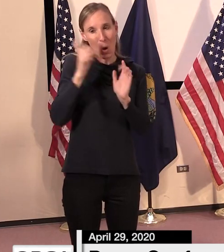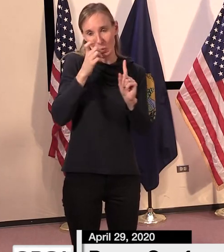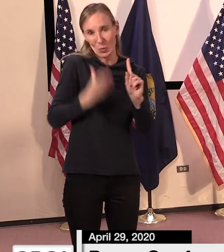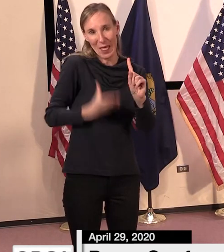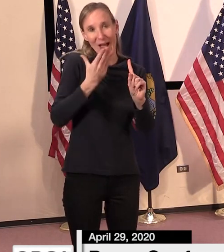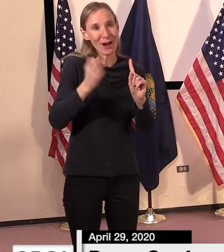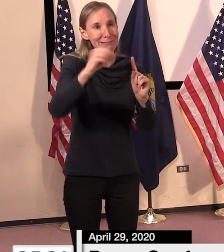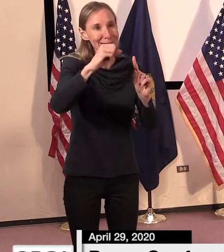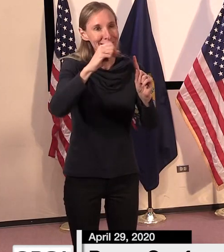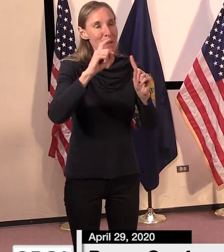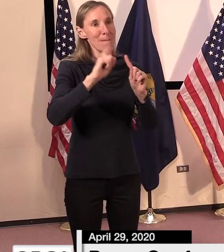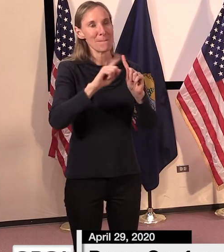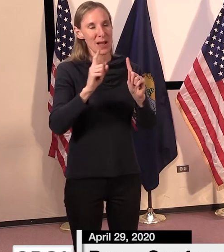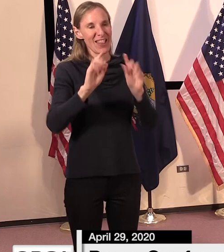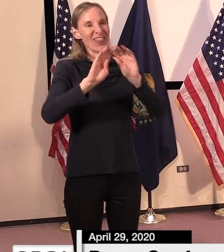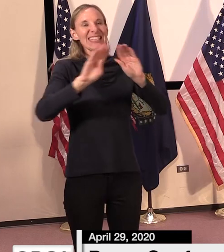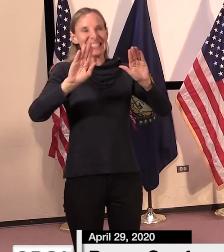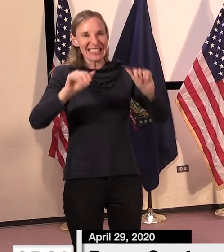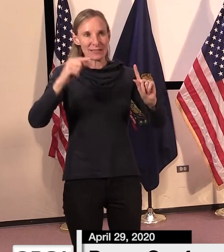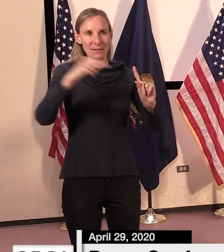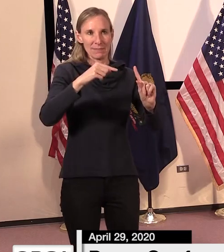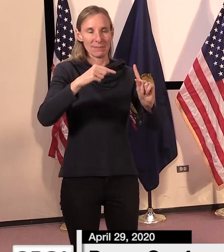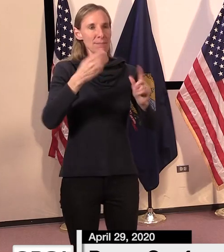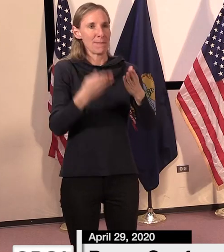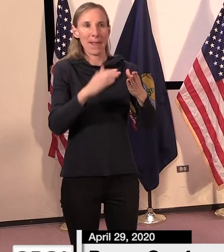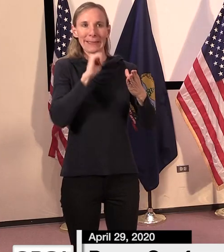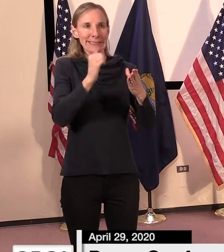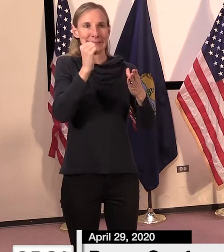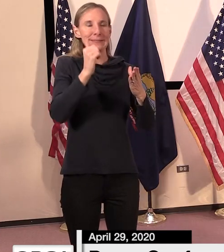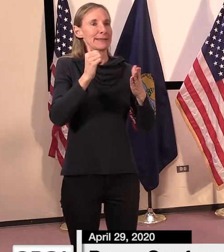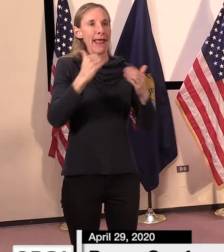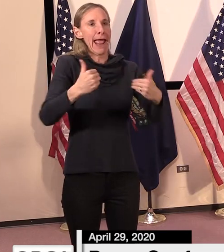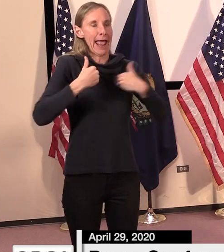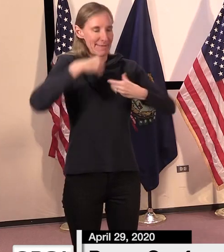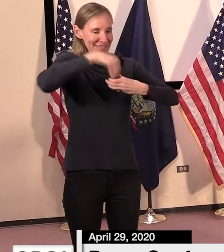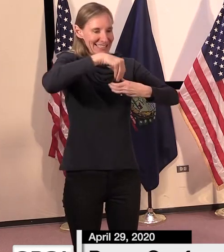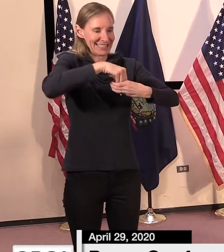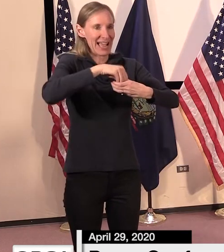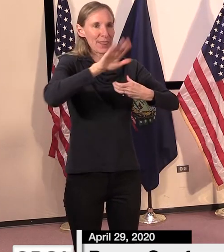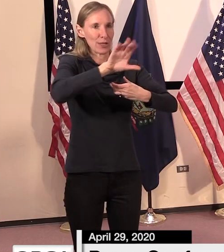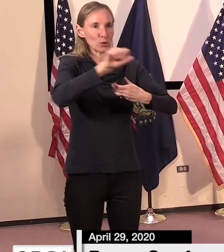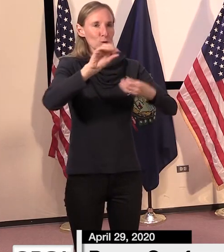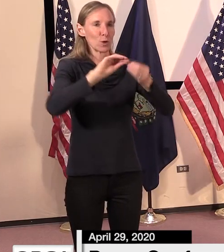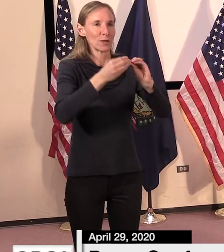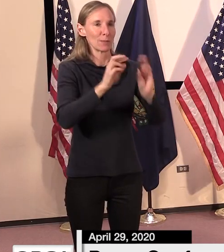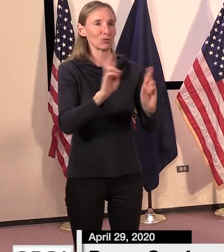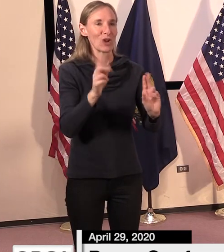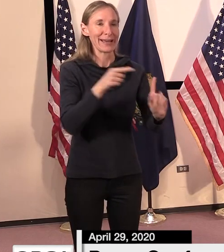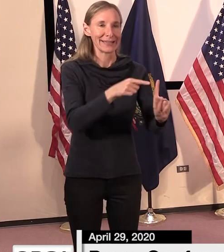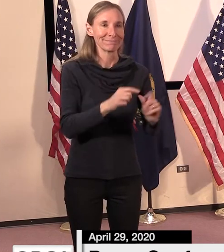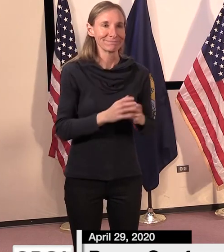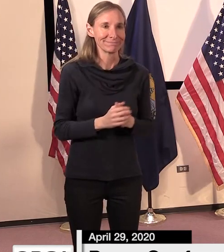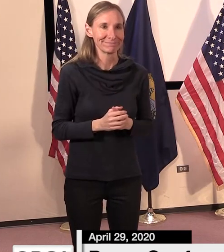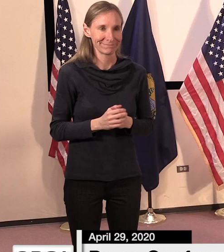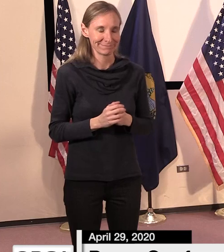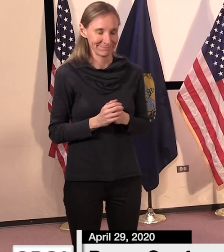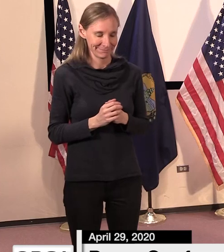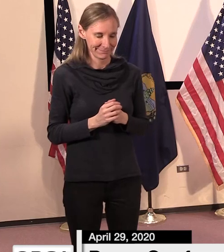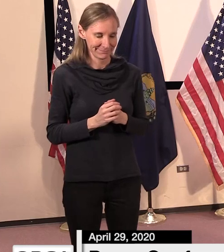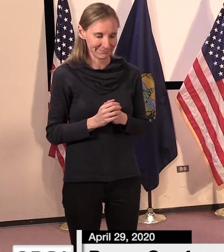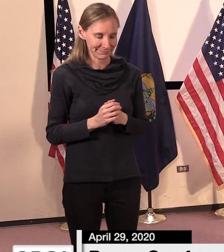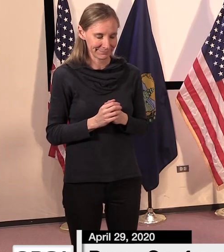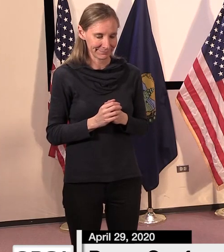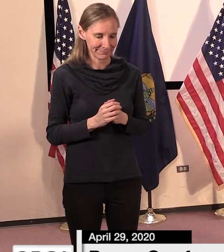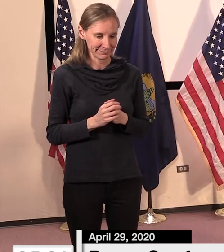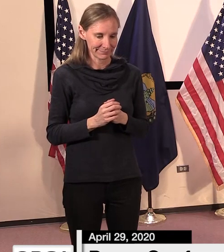its entirety. It's that whatever portion of the system they were going to did not have their Social Security number on file. And that